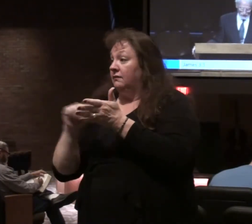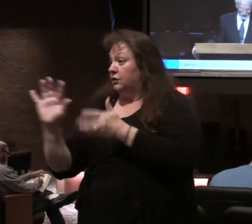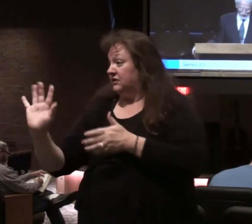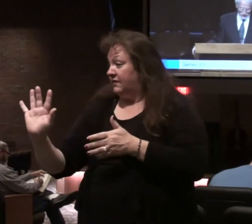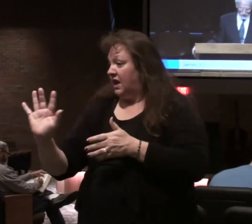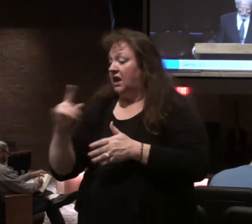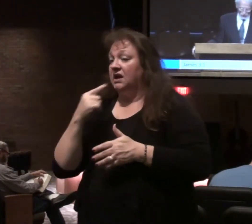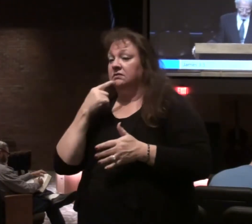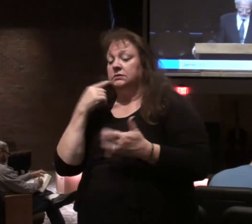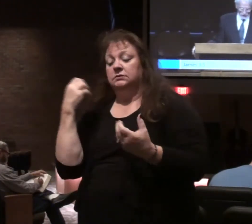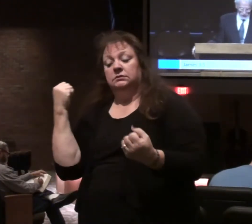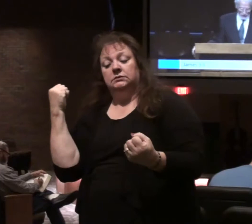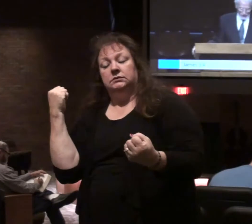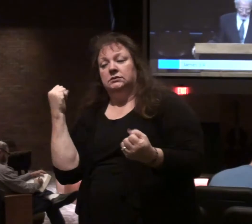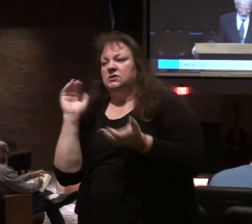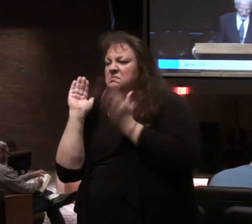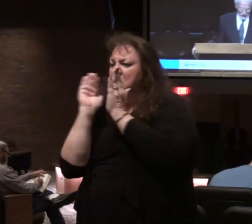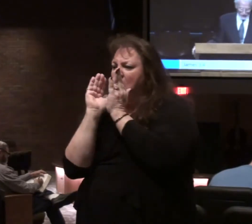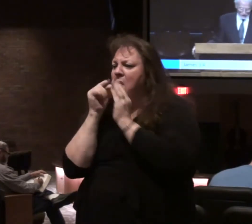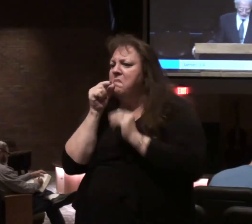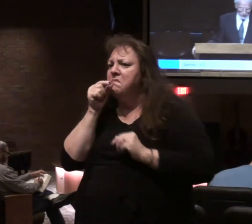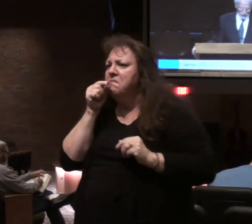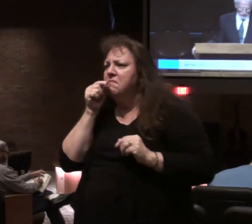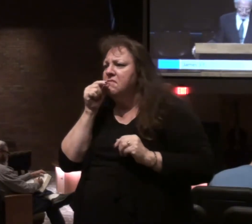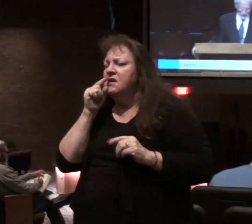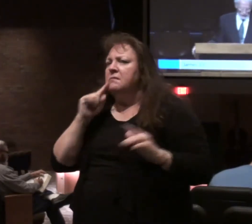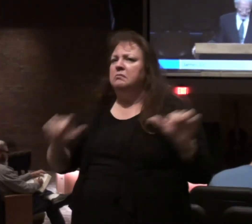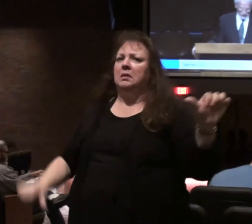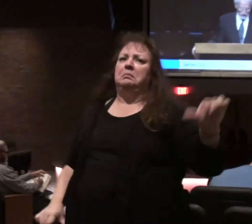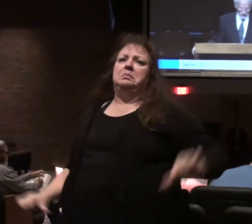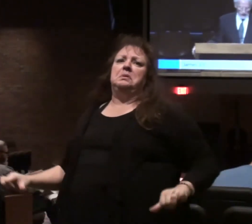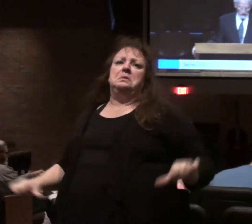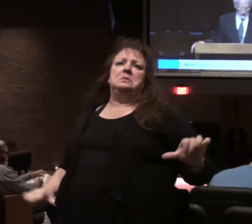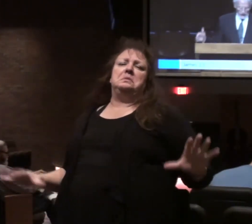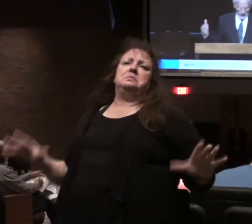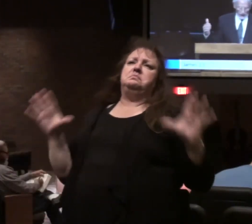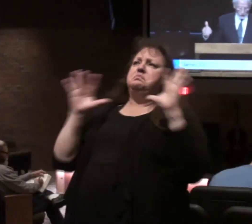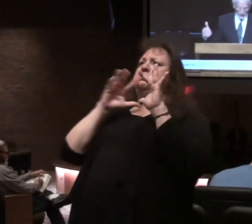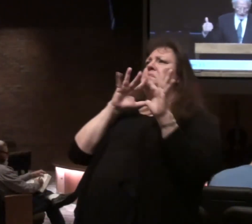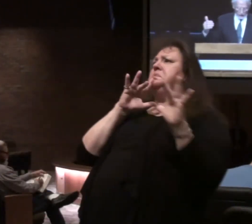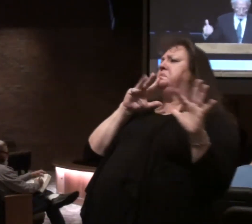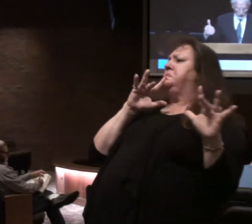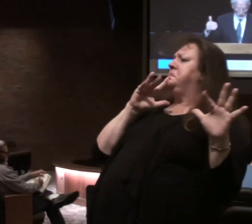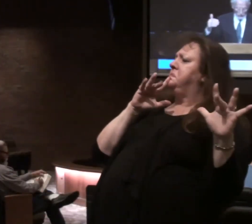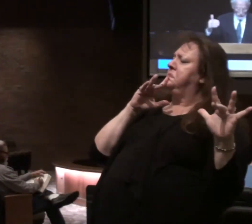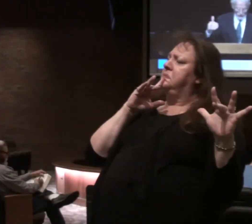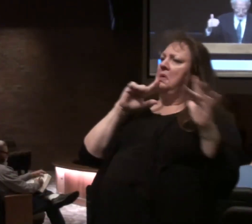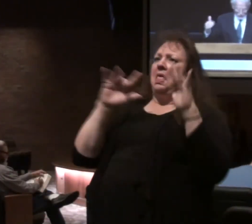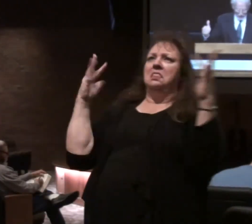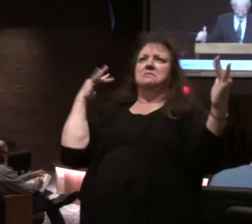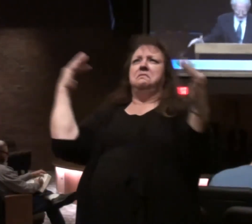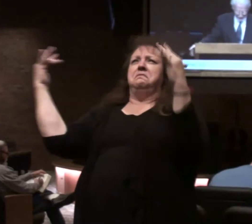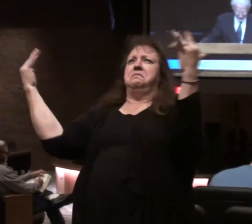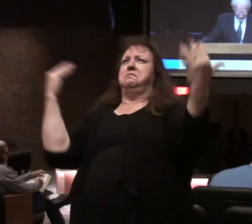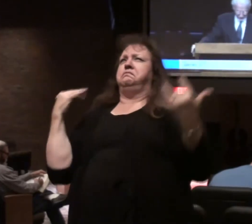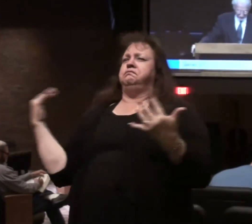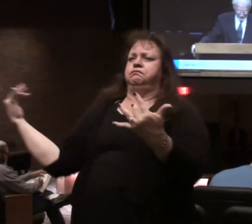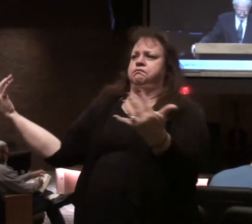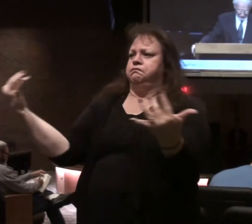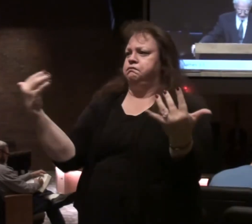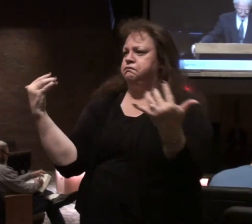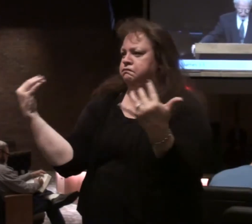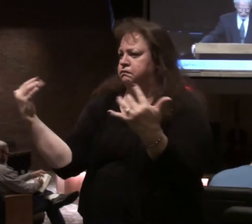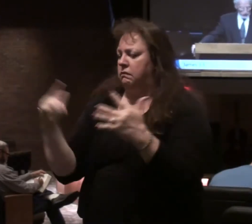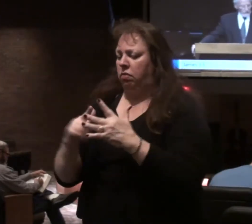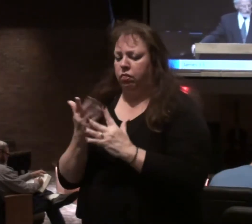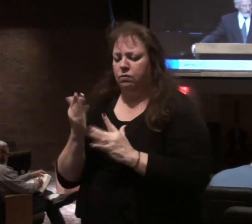5, the tongue is a small part of the body, yet it boasts of great things. See how great a forest is set aflame